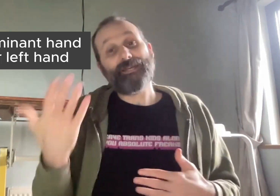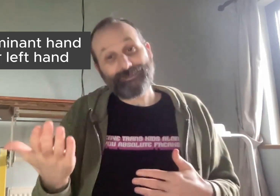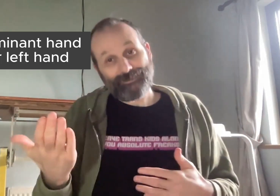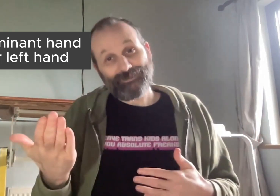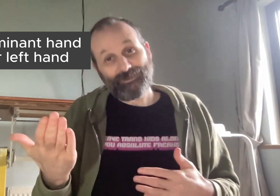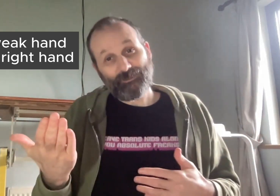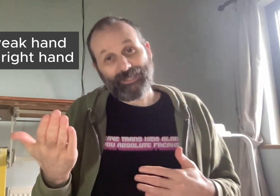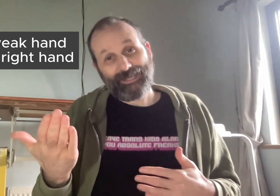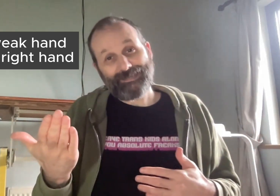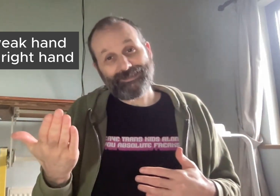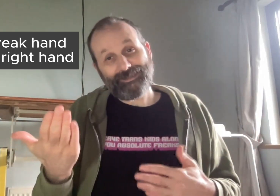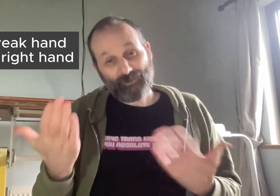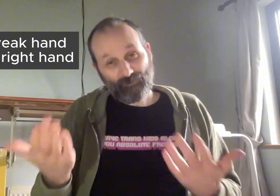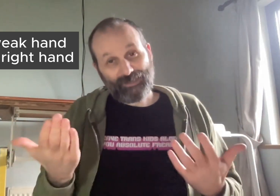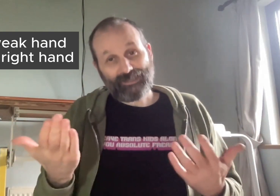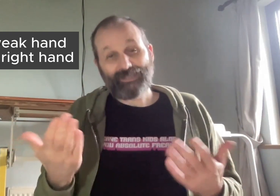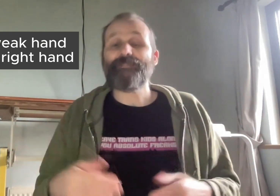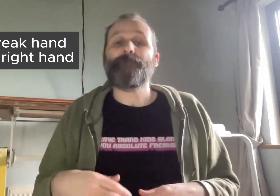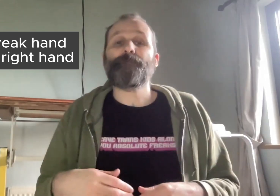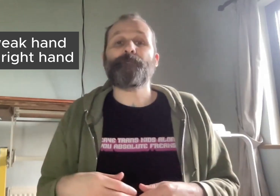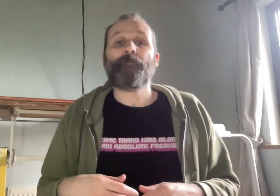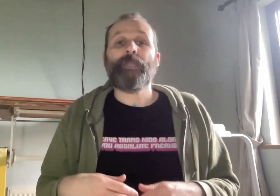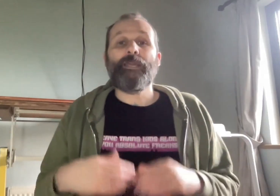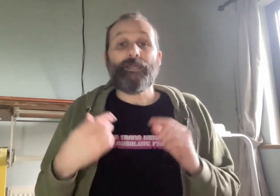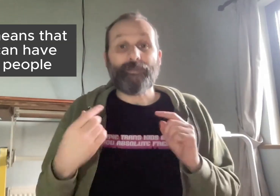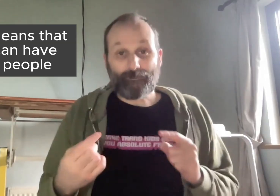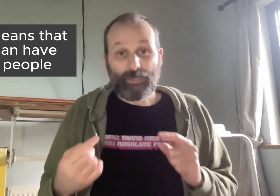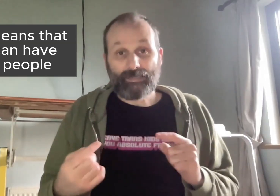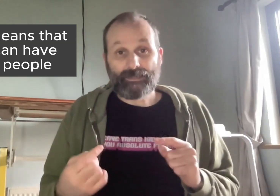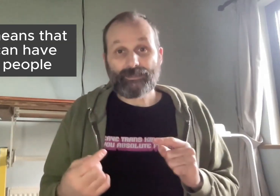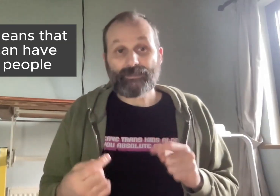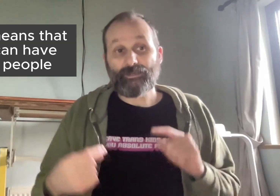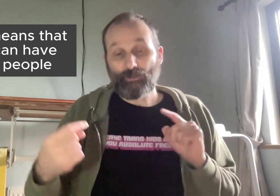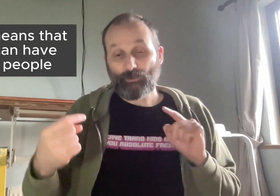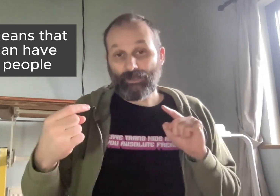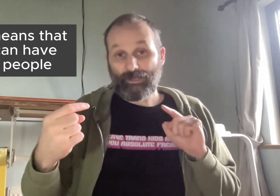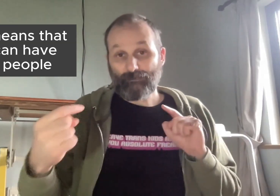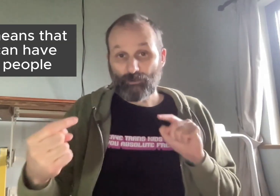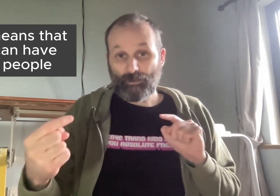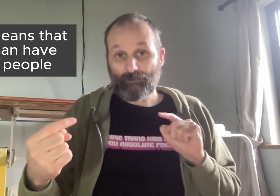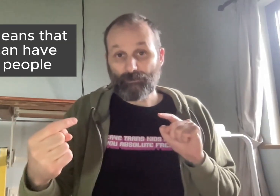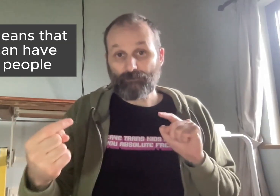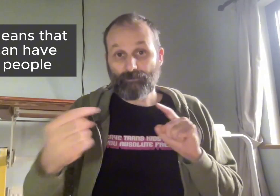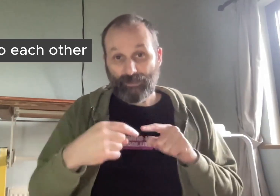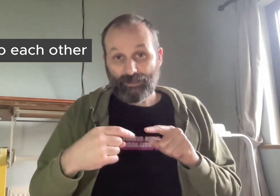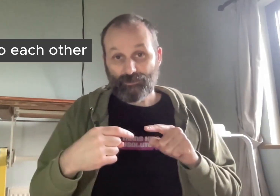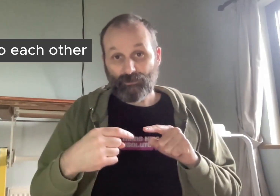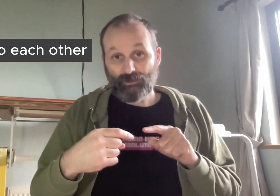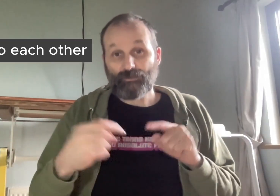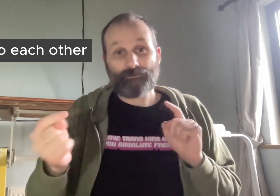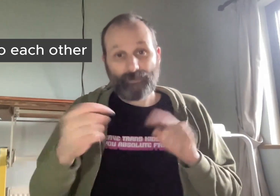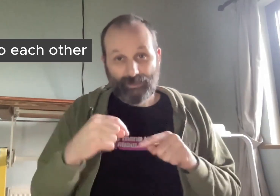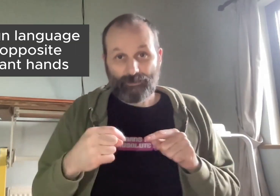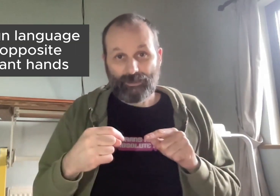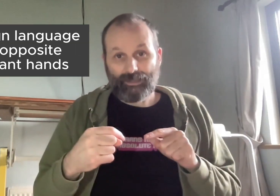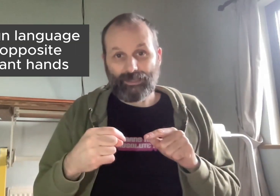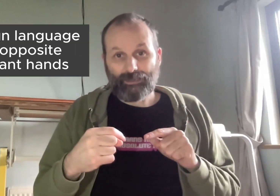hand, your weak hand is your right hand. That means that you can have two people signing to each other, same sign